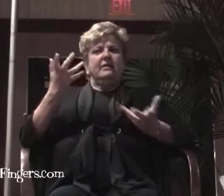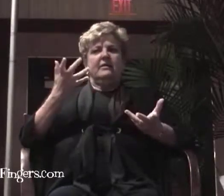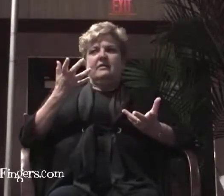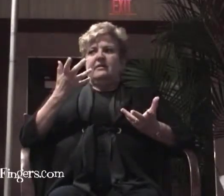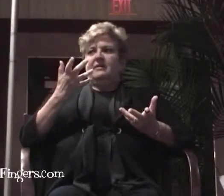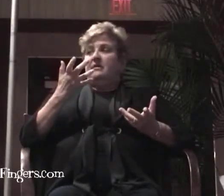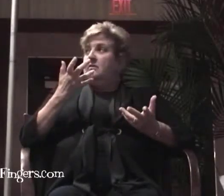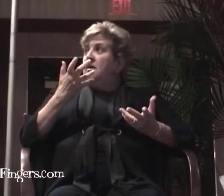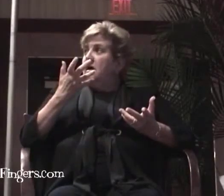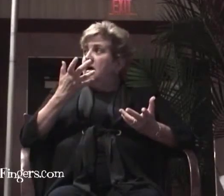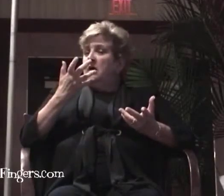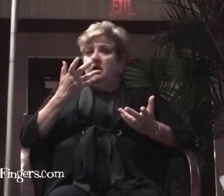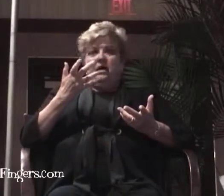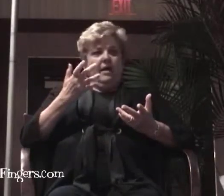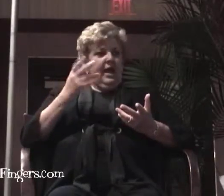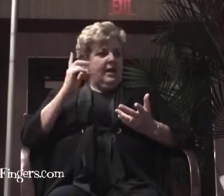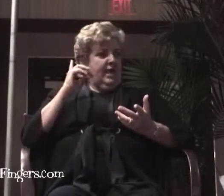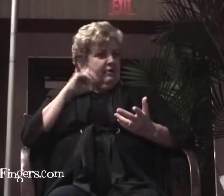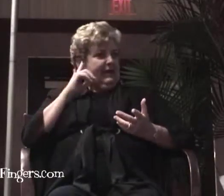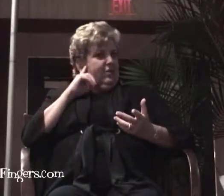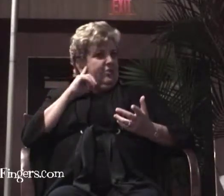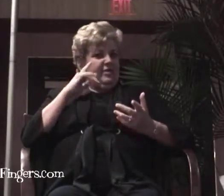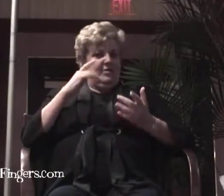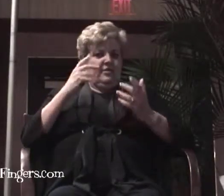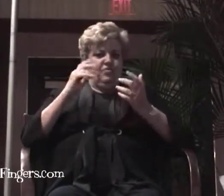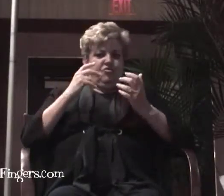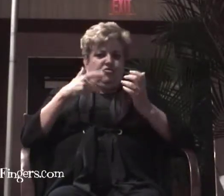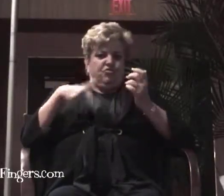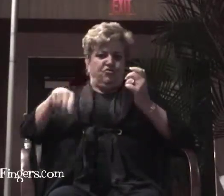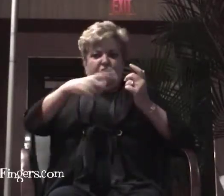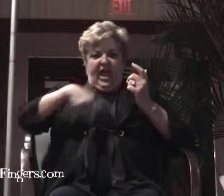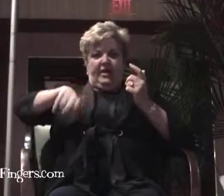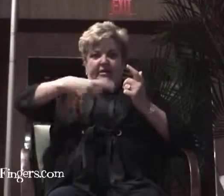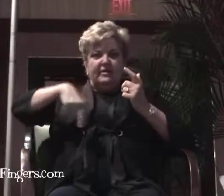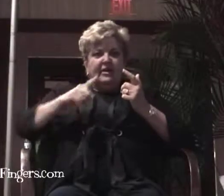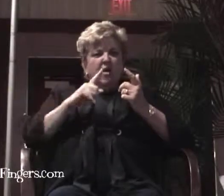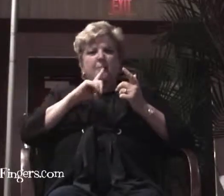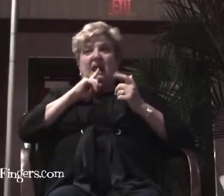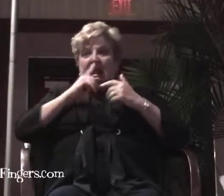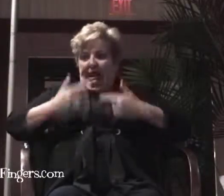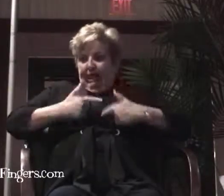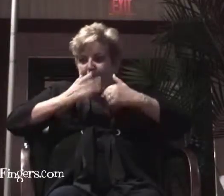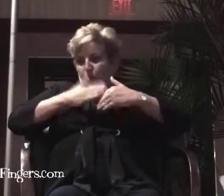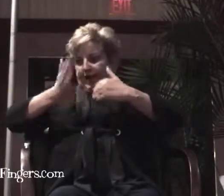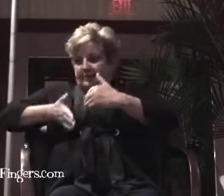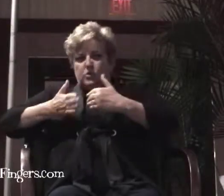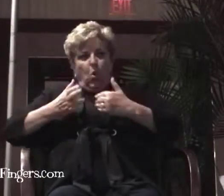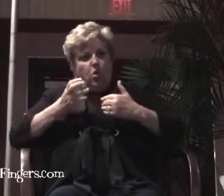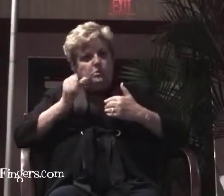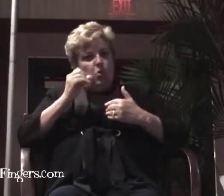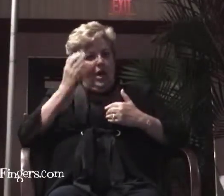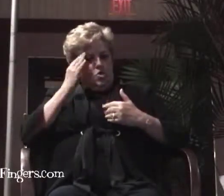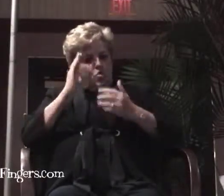those jalopes would come running around turn 2. They'd throw mud in our front yard. Location.